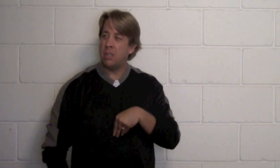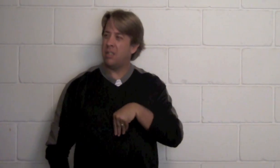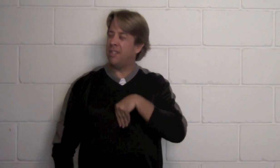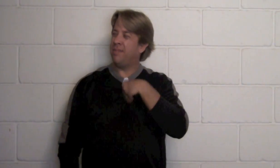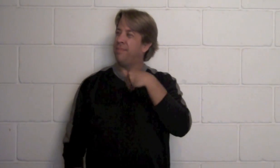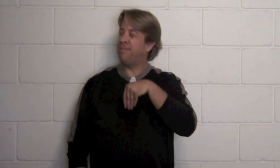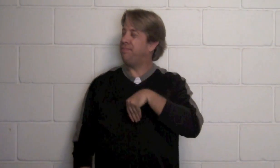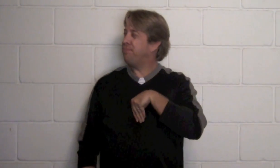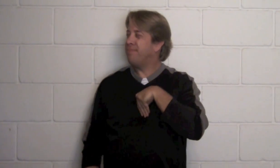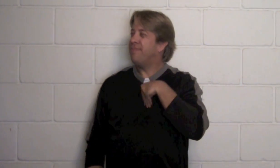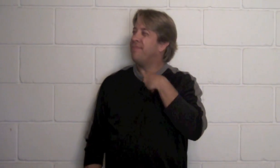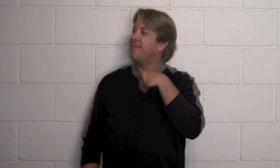bigger.